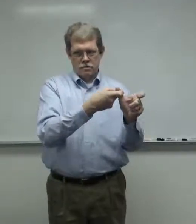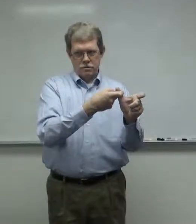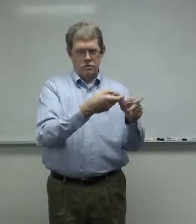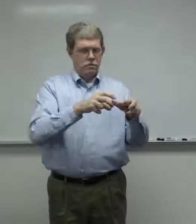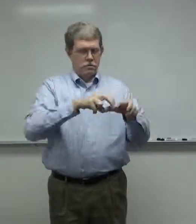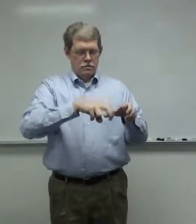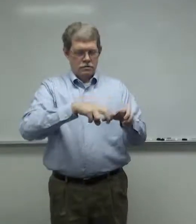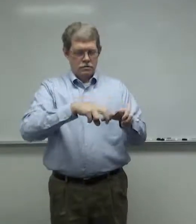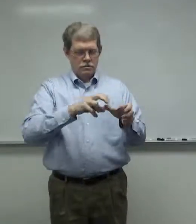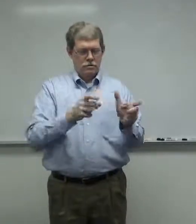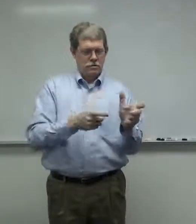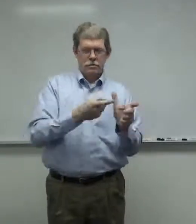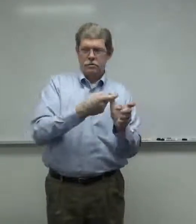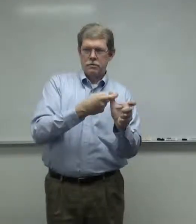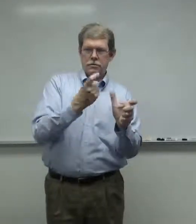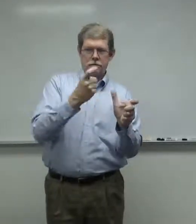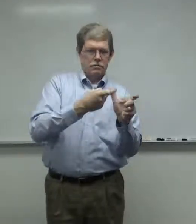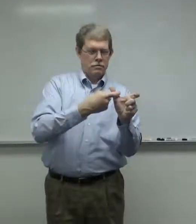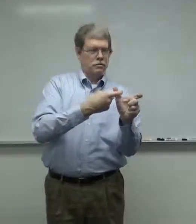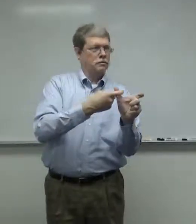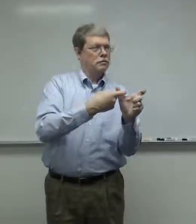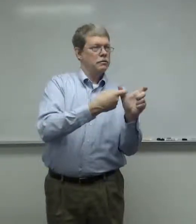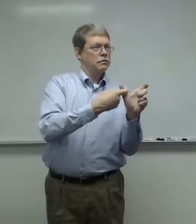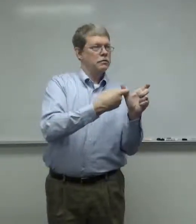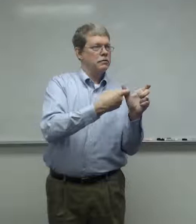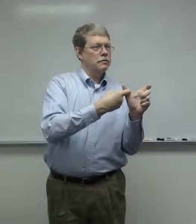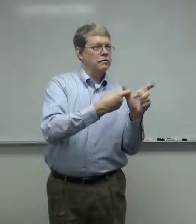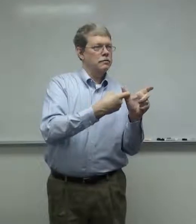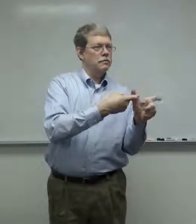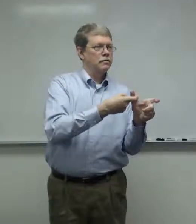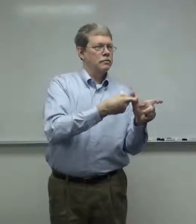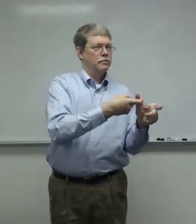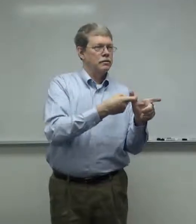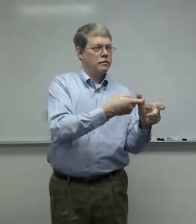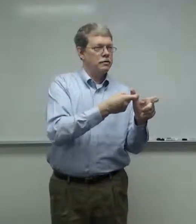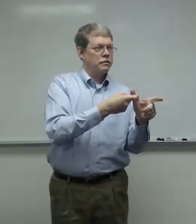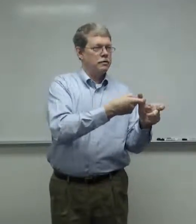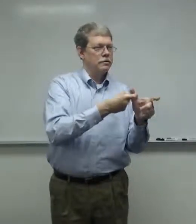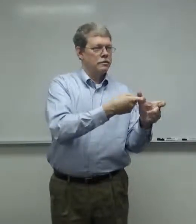Make sure you run correctly and you ride correctly, okay? When you run, your thumb is up.